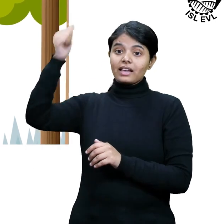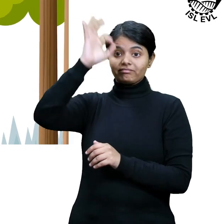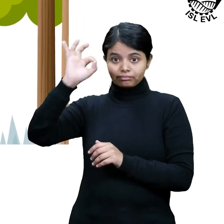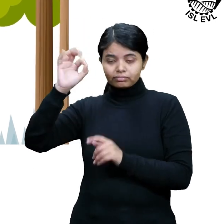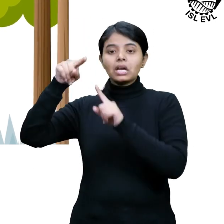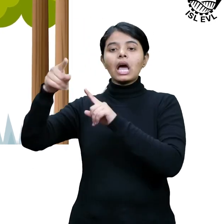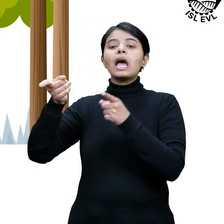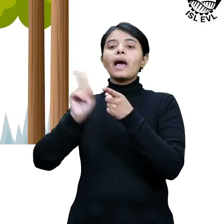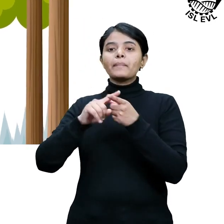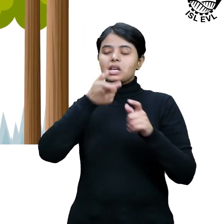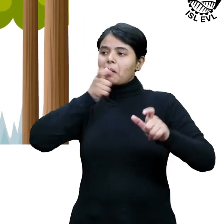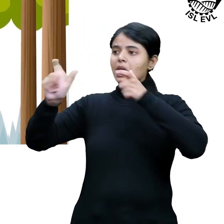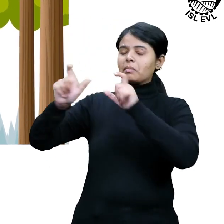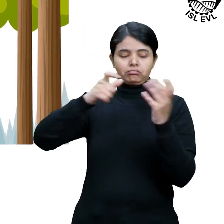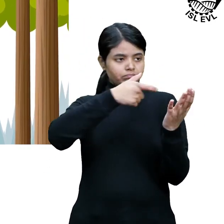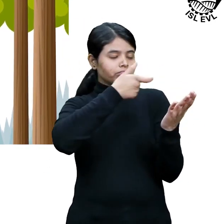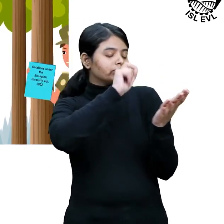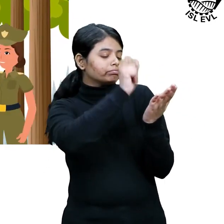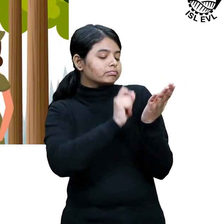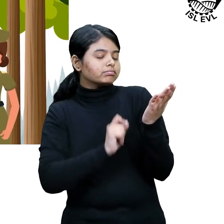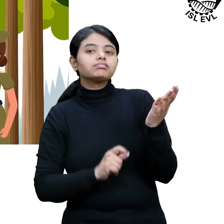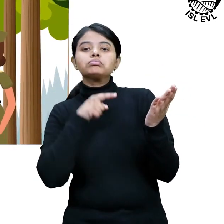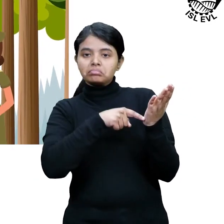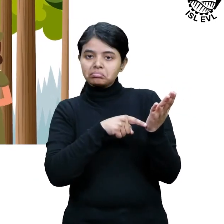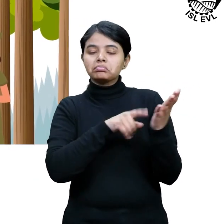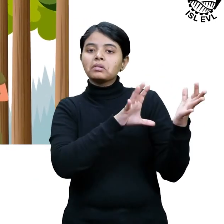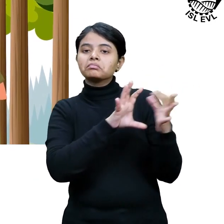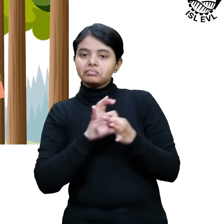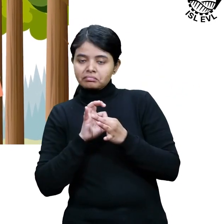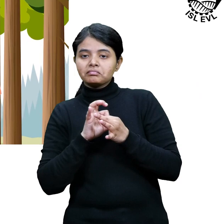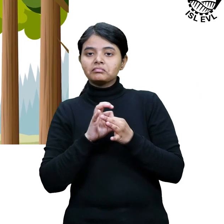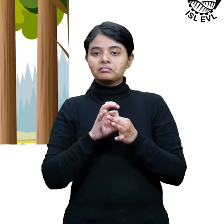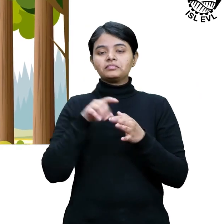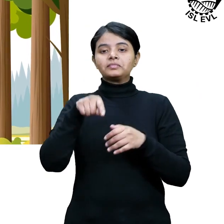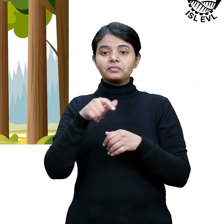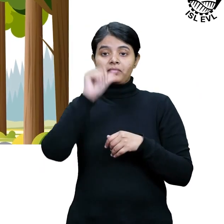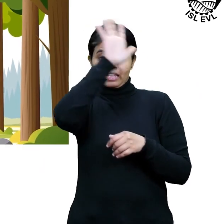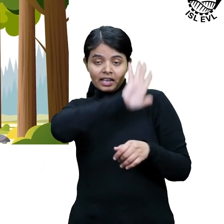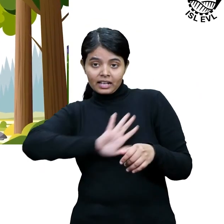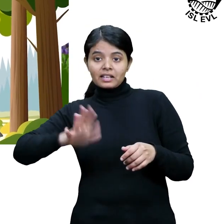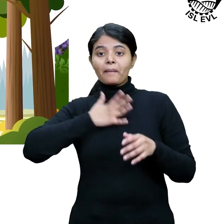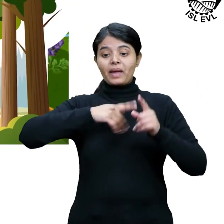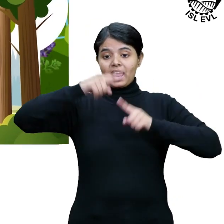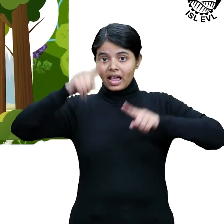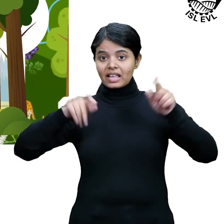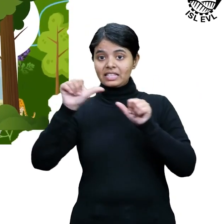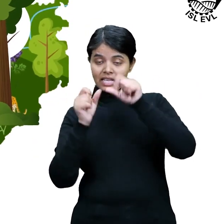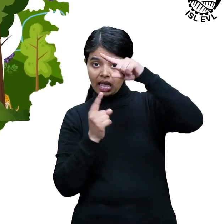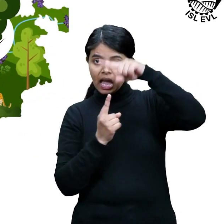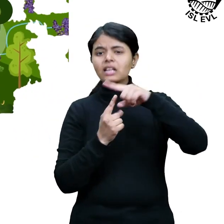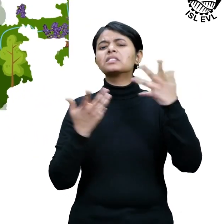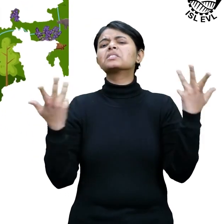Act. Forest officers, not below the rank of range officers, are authorized to file complaints under the